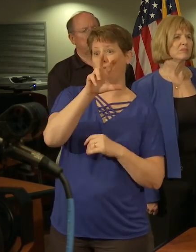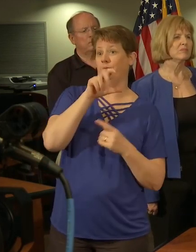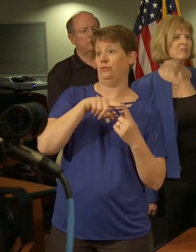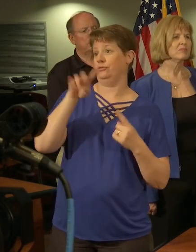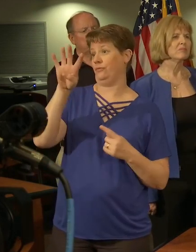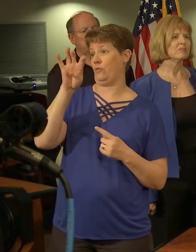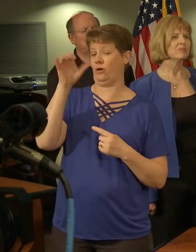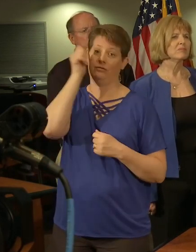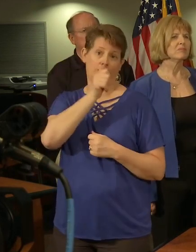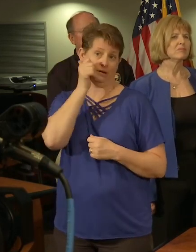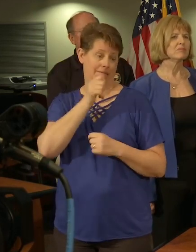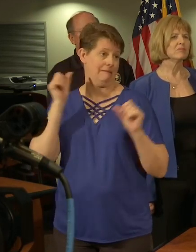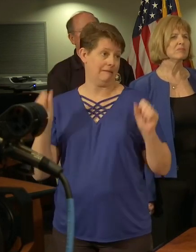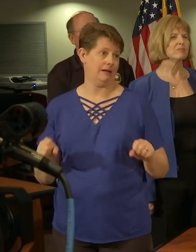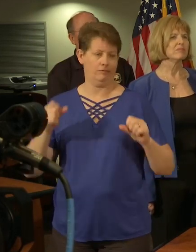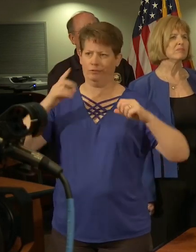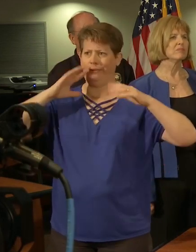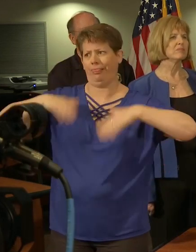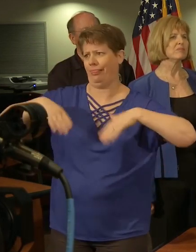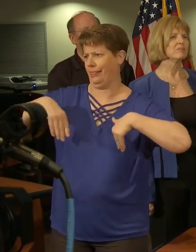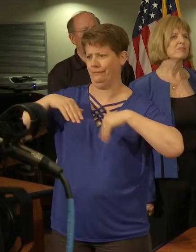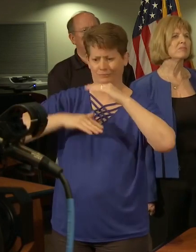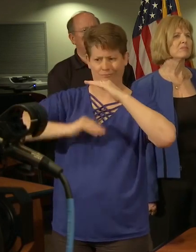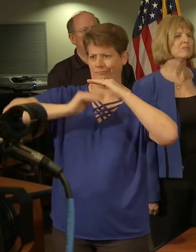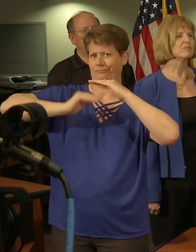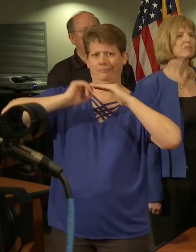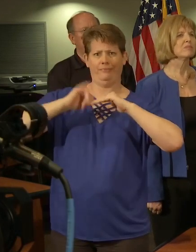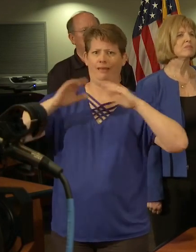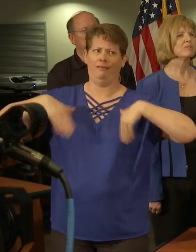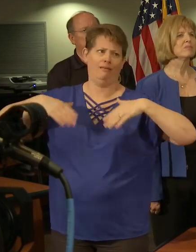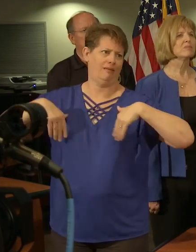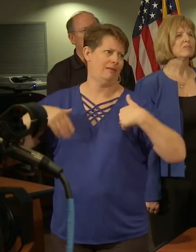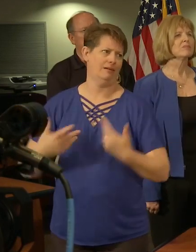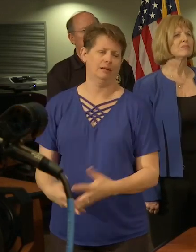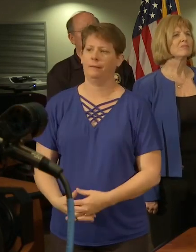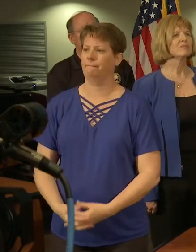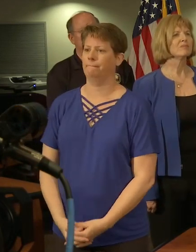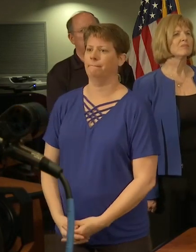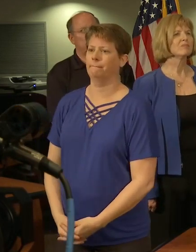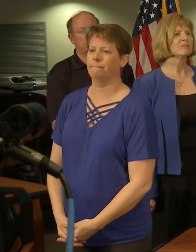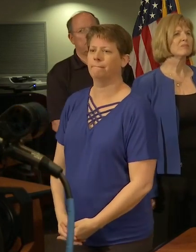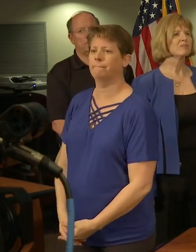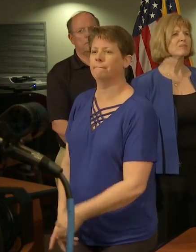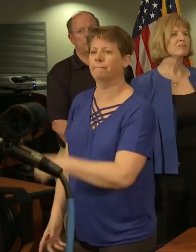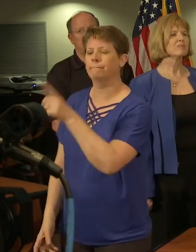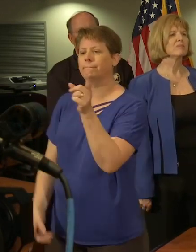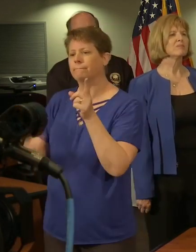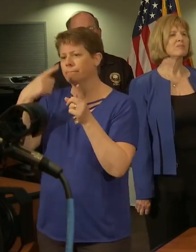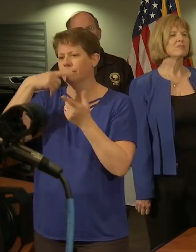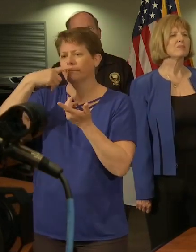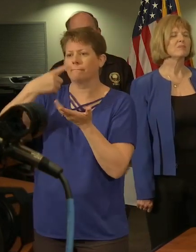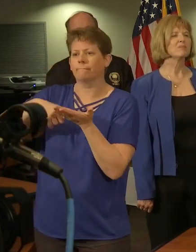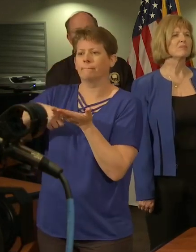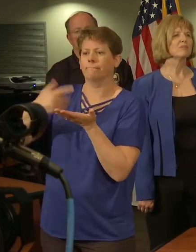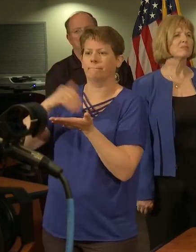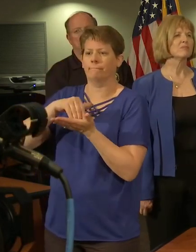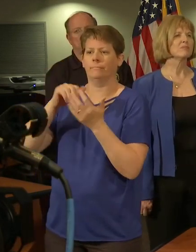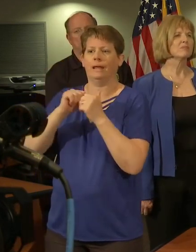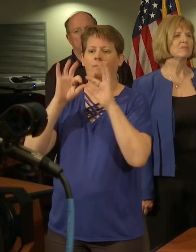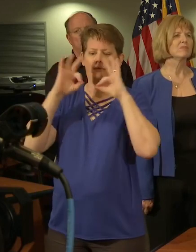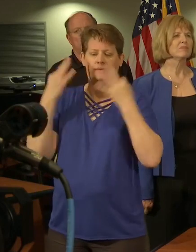300 to 400 a day, and we haven't come anywhere close to that yet. Can you all go over again how families with no